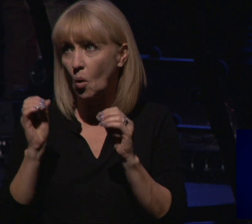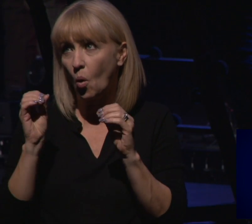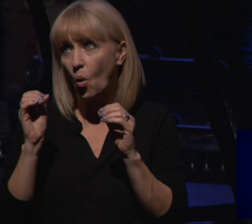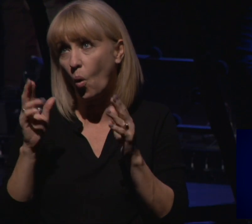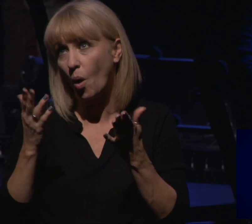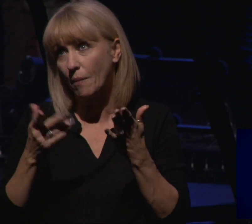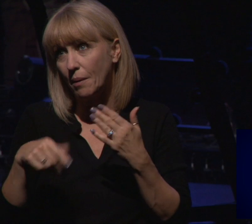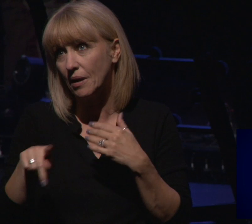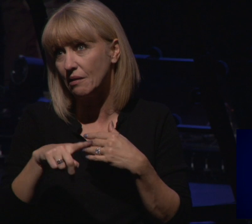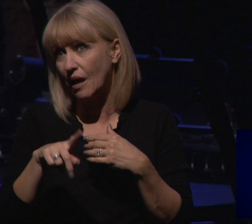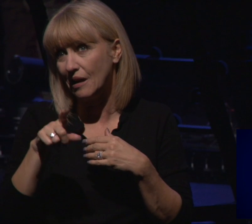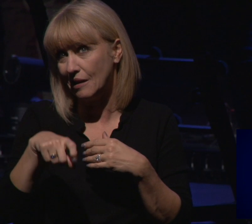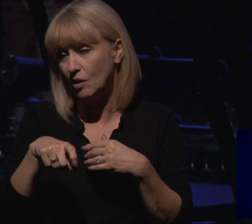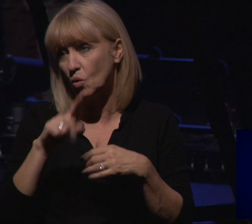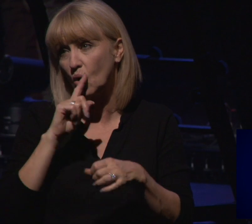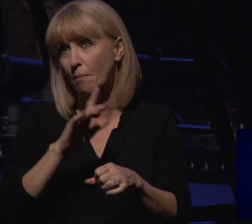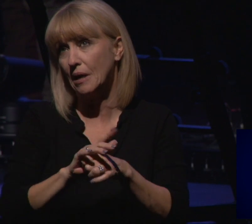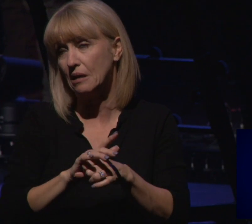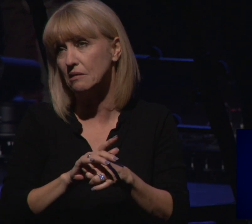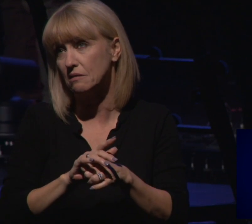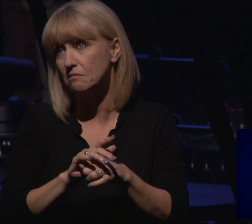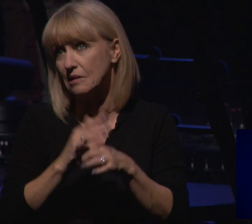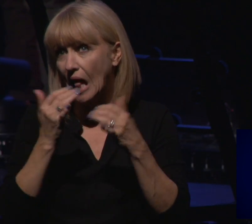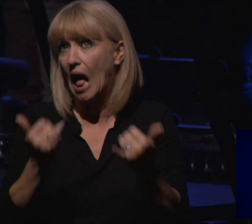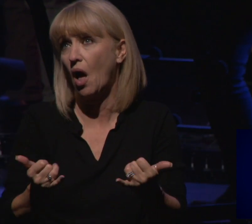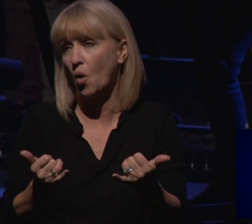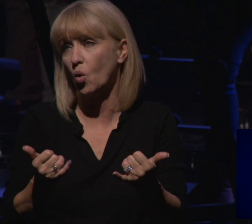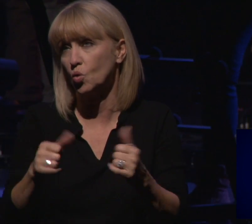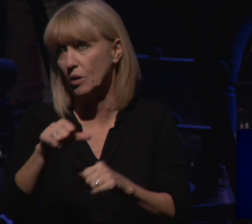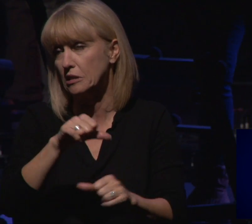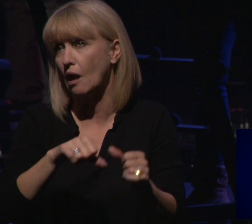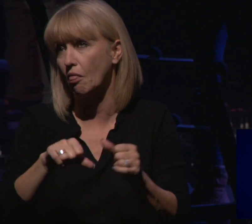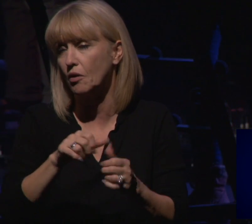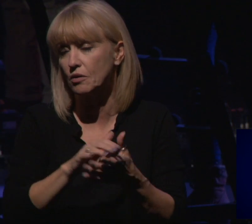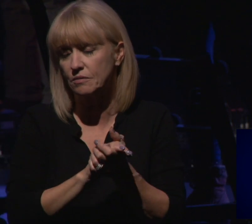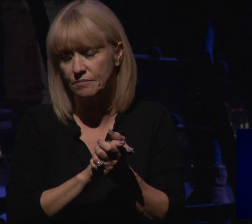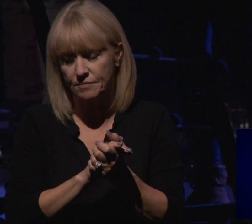For some, I pray that they would have the courage to step up and make the commitment they should.